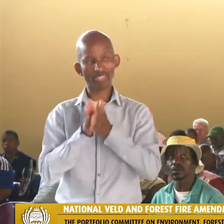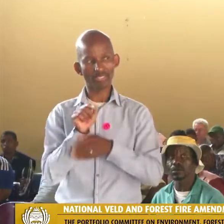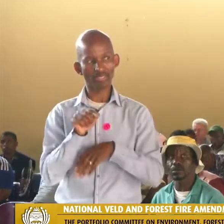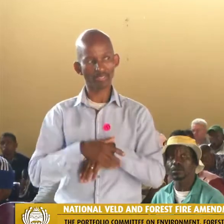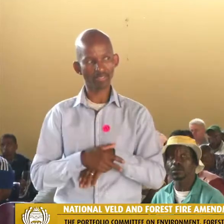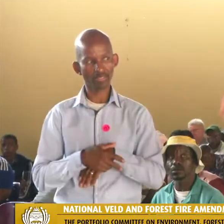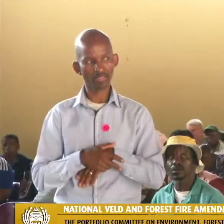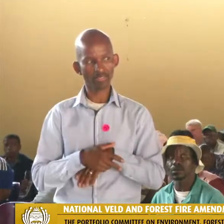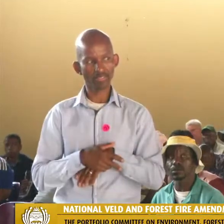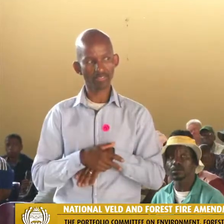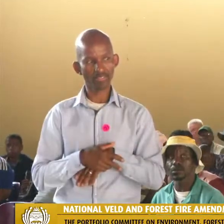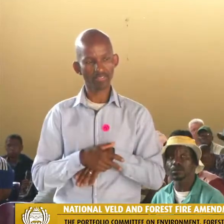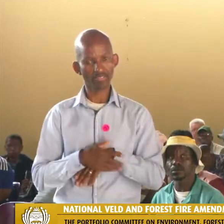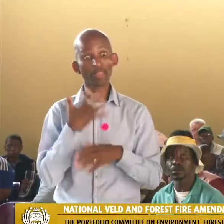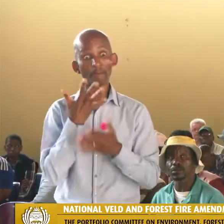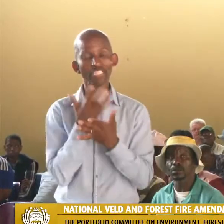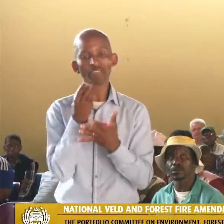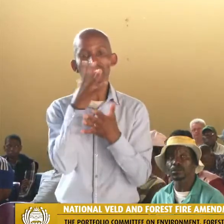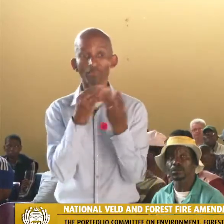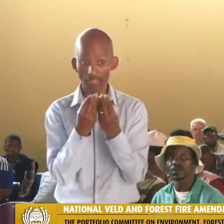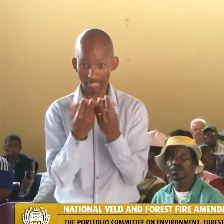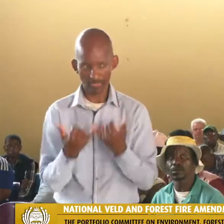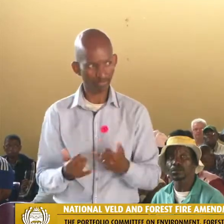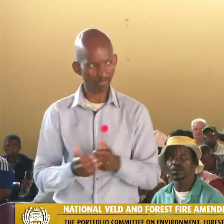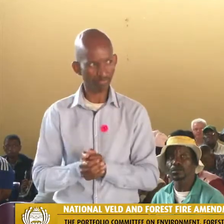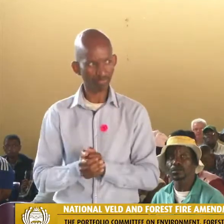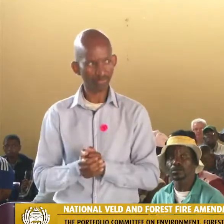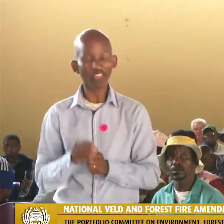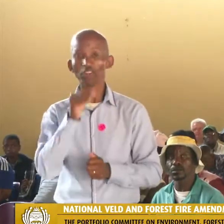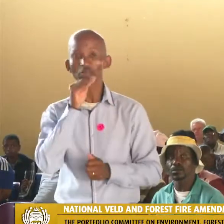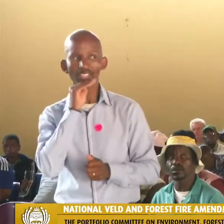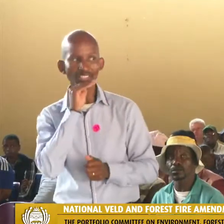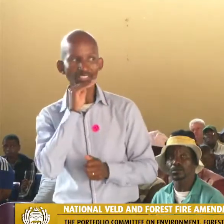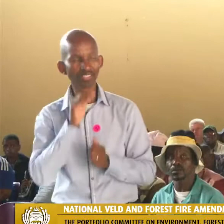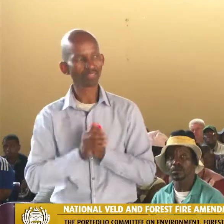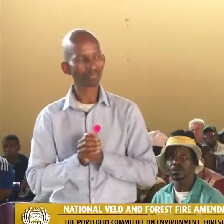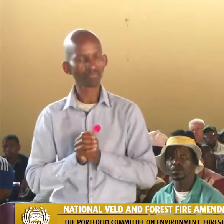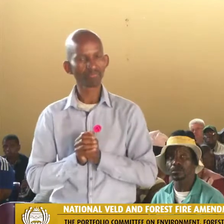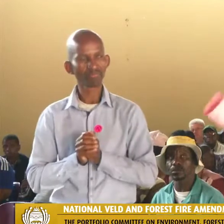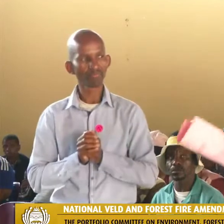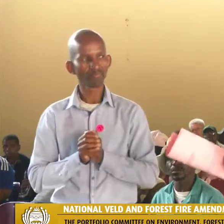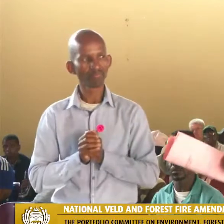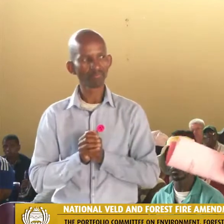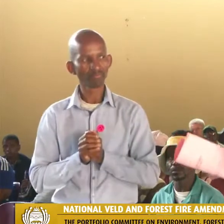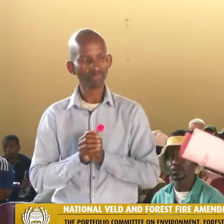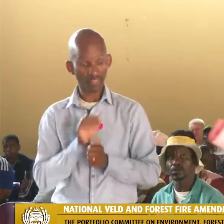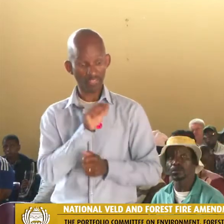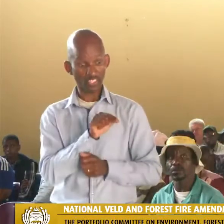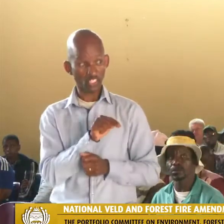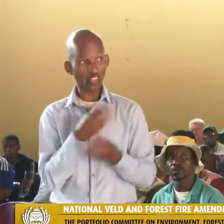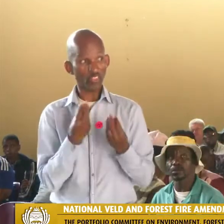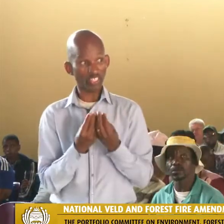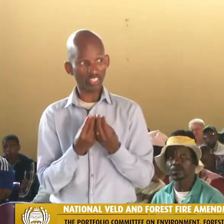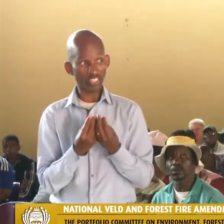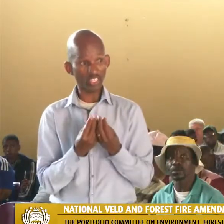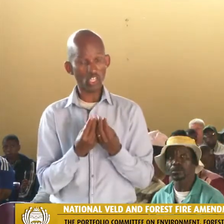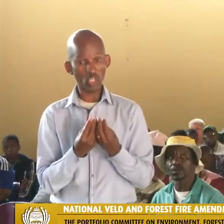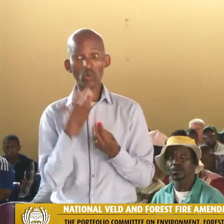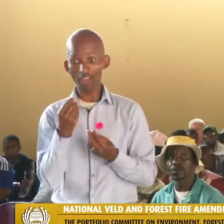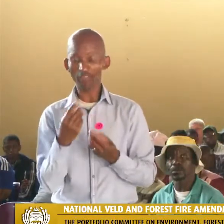There must be isohlwayo. Kuba ngamanye amaxesha ufumaniswa lentsinyana nayo nithathe imali